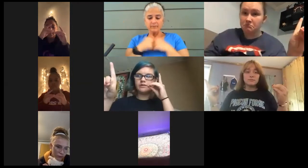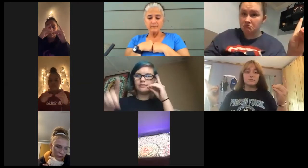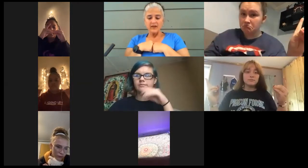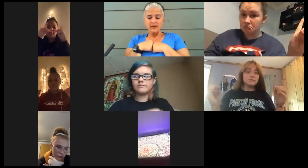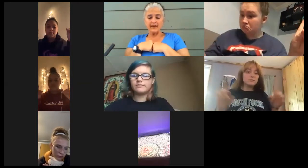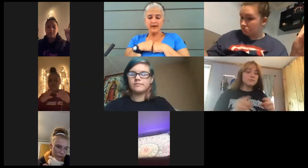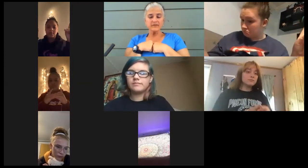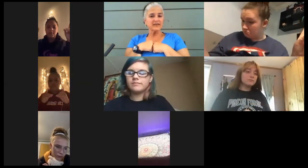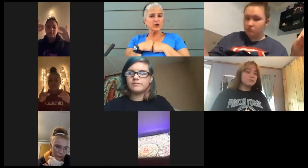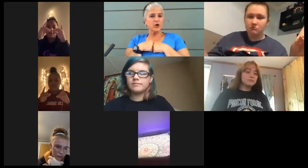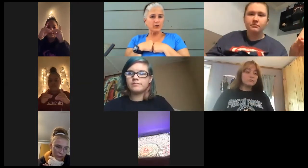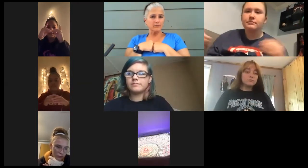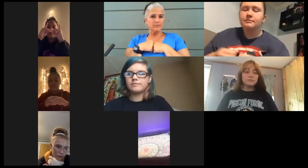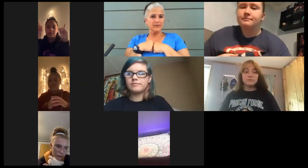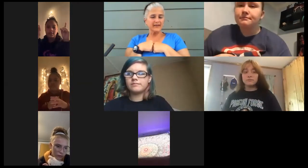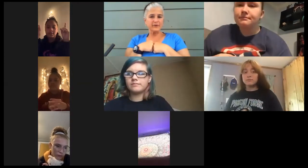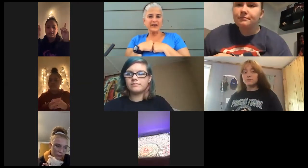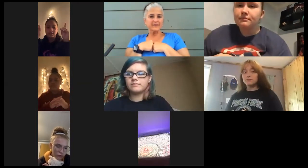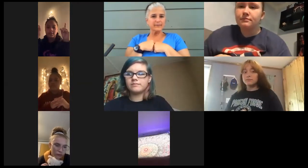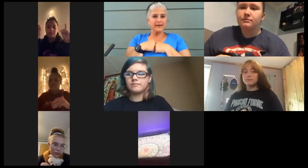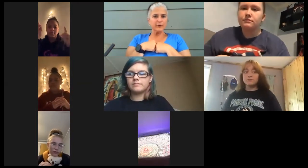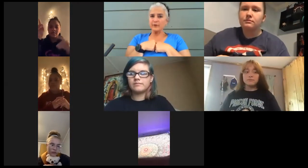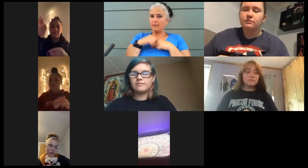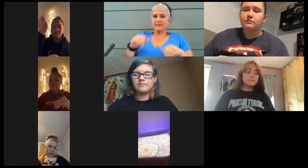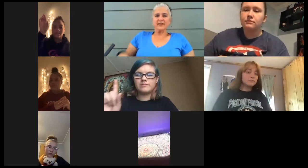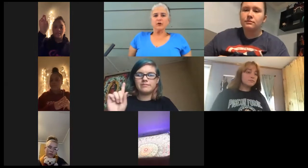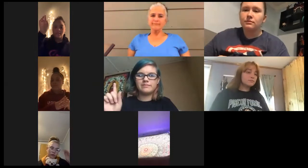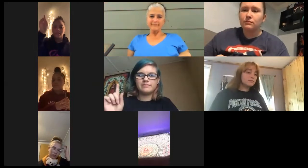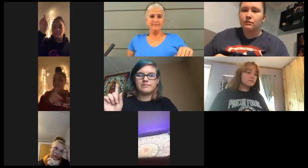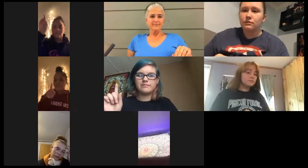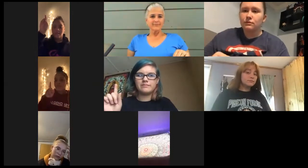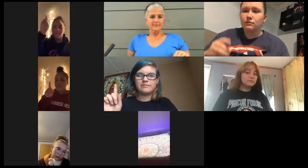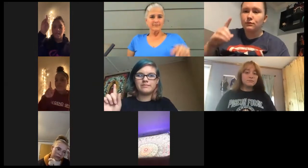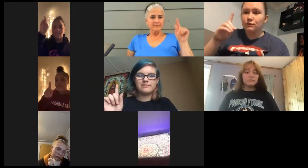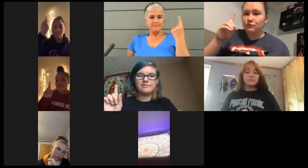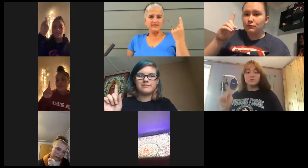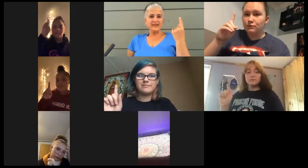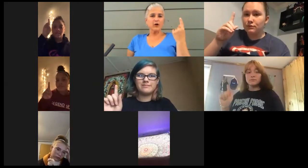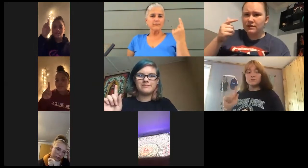Okay. Single. Like if you're dating somebody or nope, I'm single.